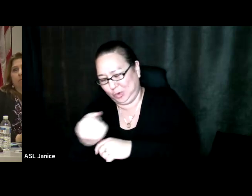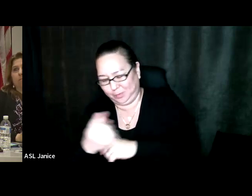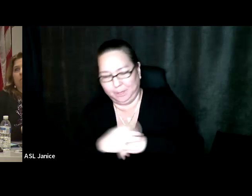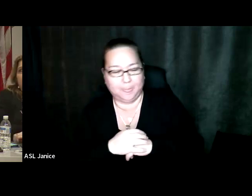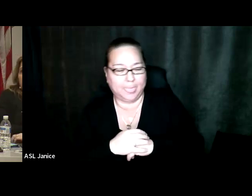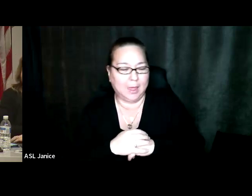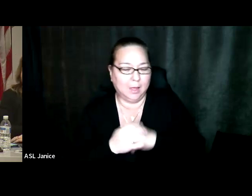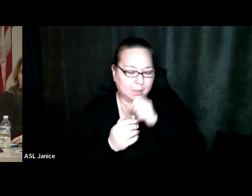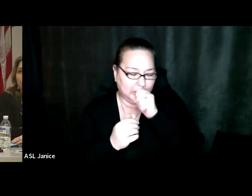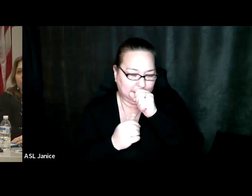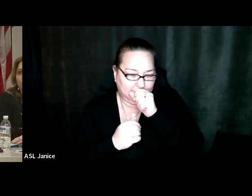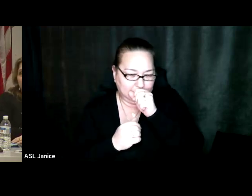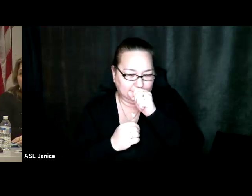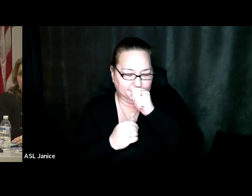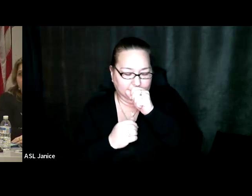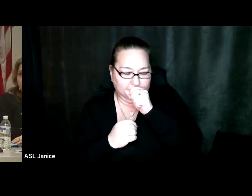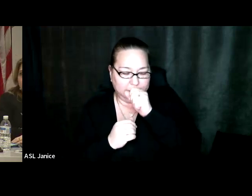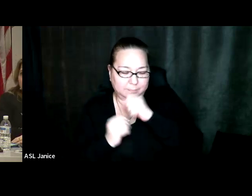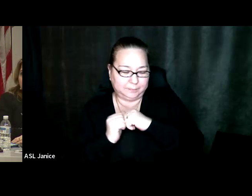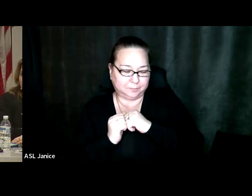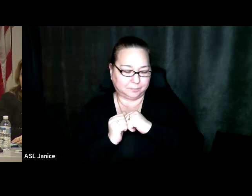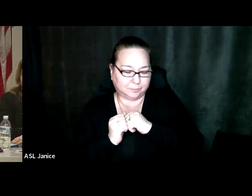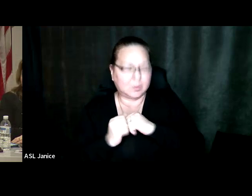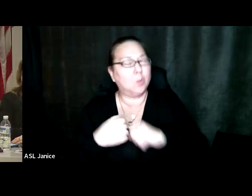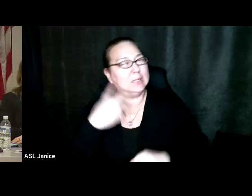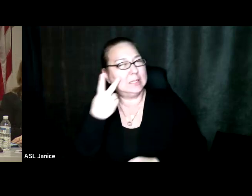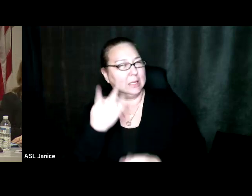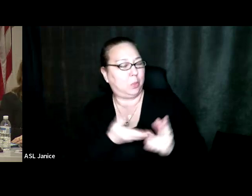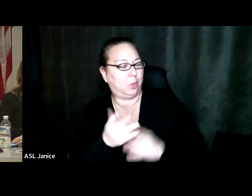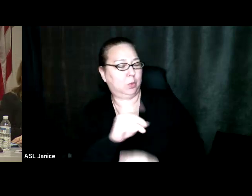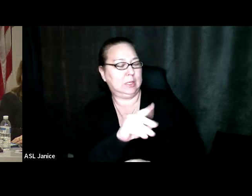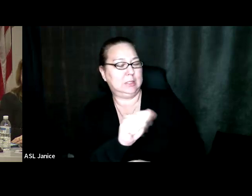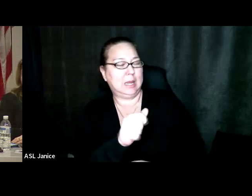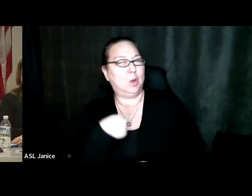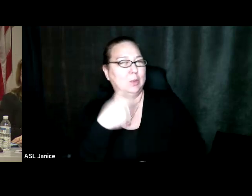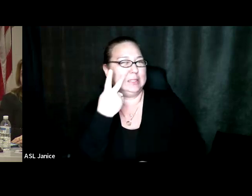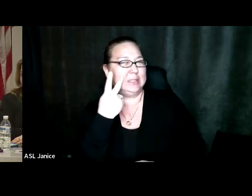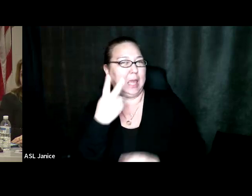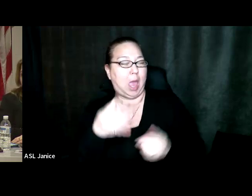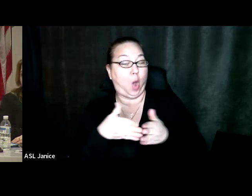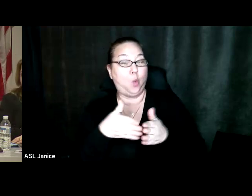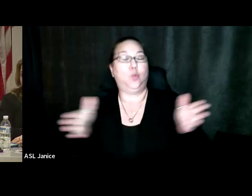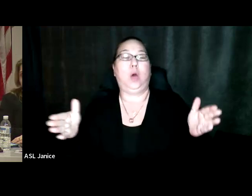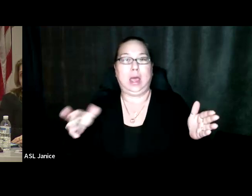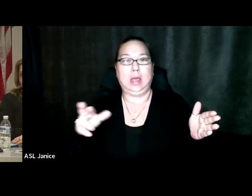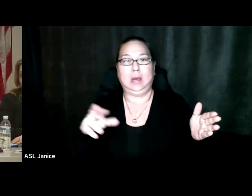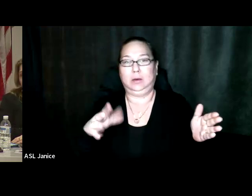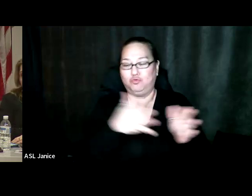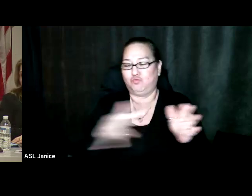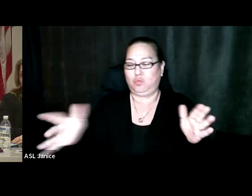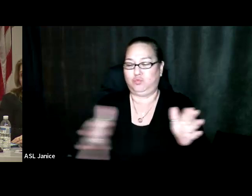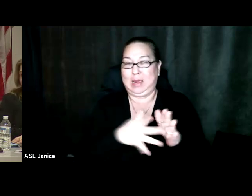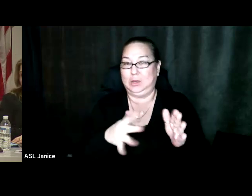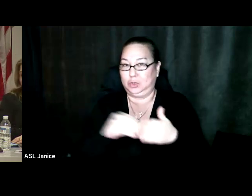We're clearly seeing in the data, we're getting a wider range of students from across our district. We're getting